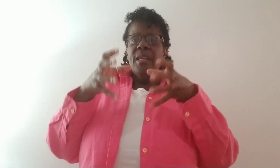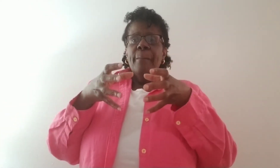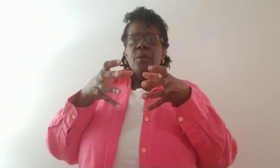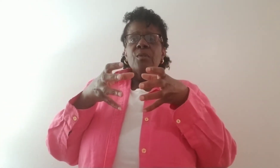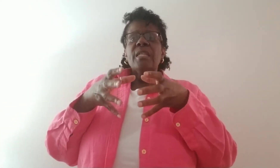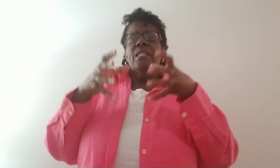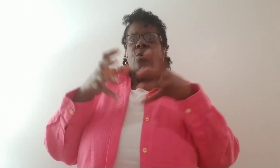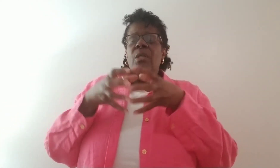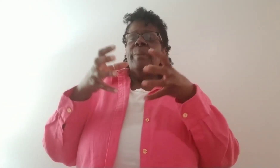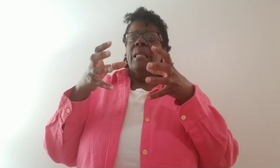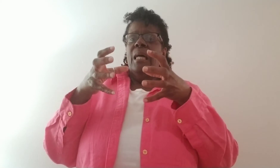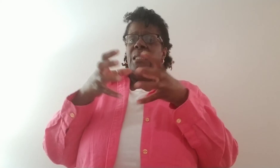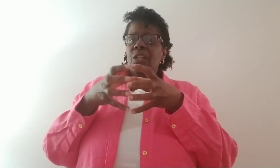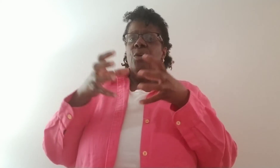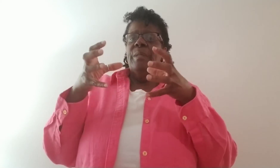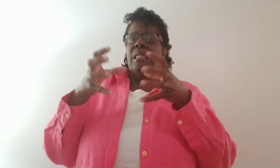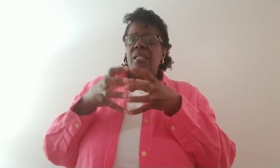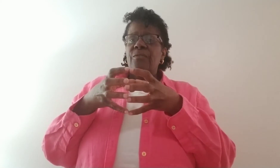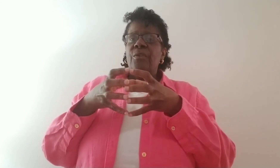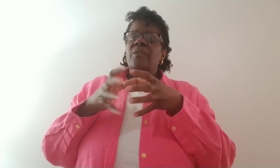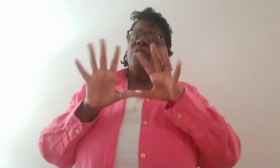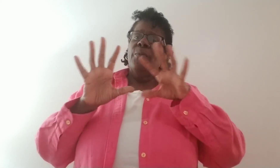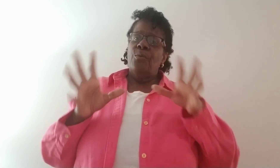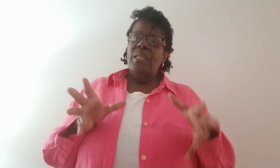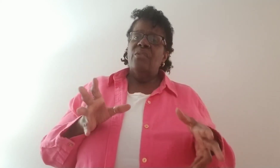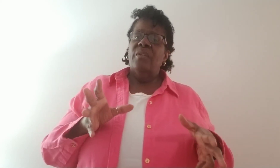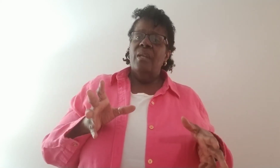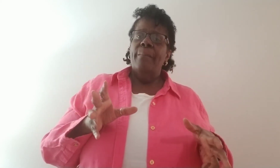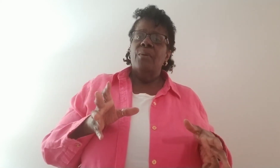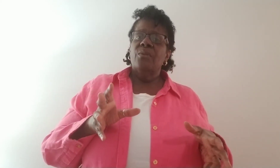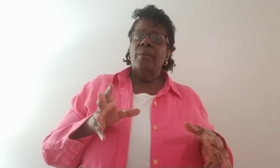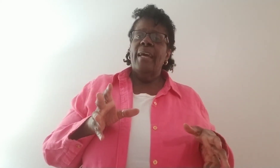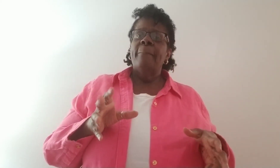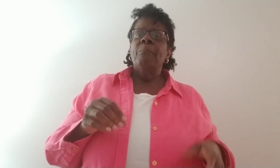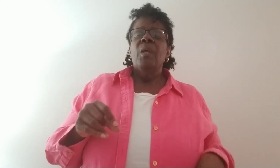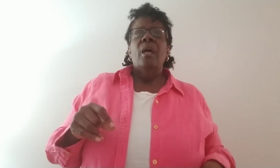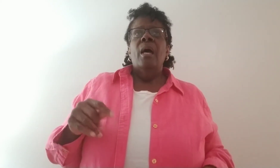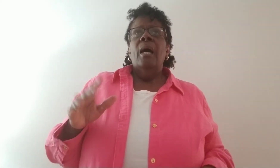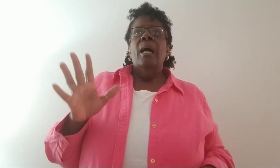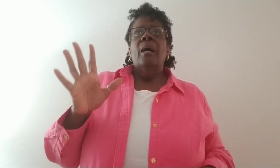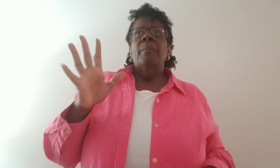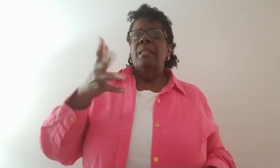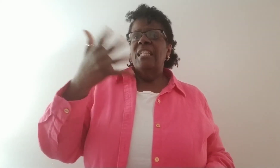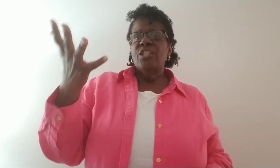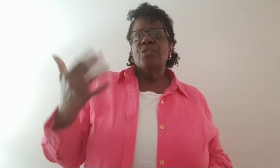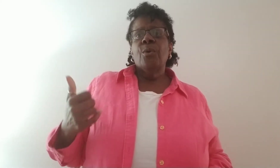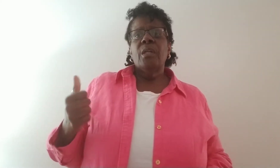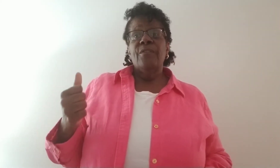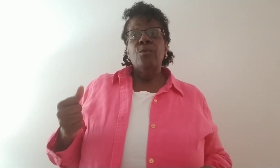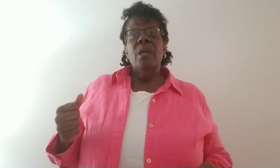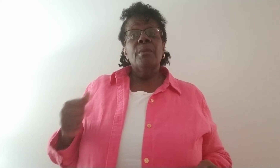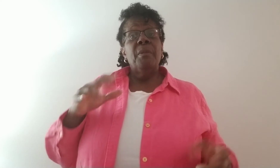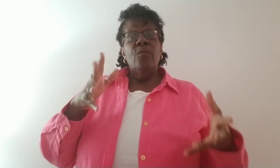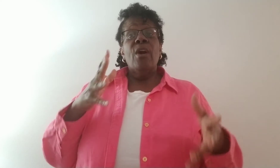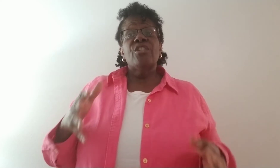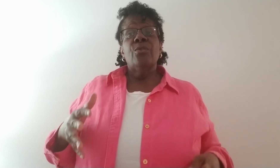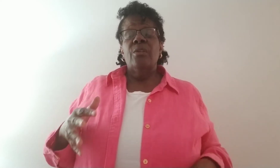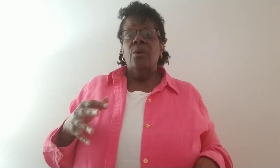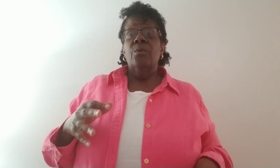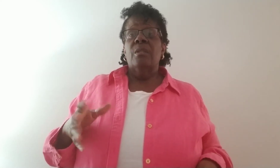numbers is going to be a little bit different from the rest of the numbers, okay? Let's just throw out a few numbers before I show you those